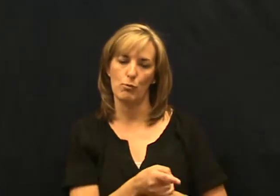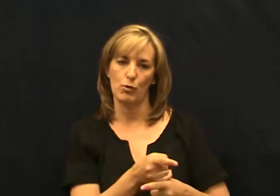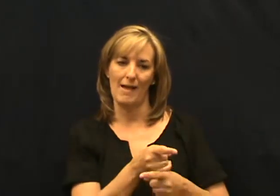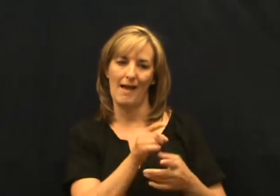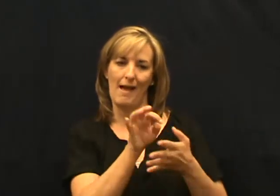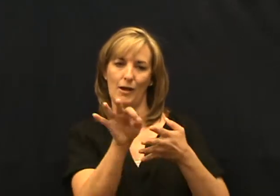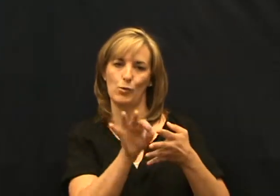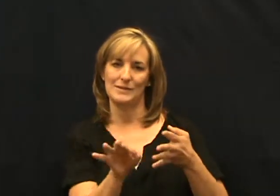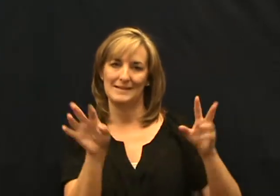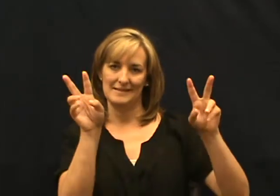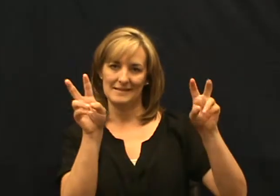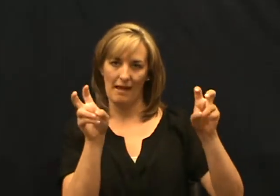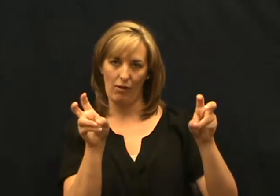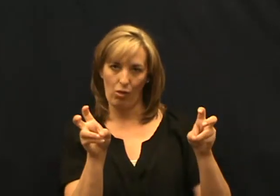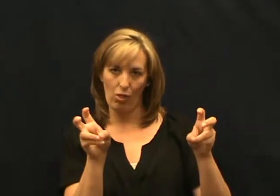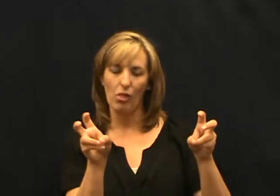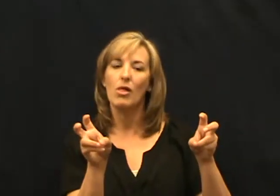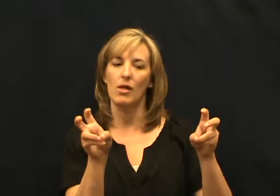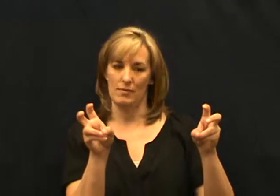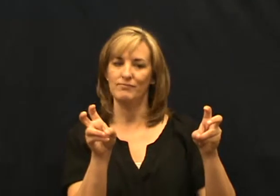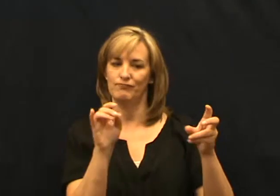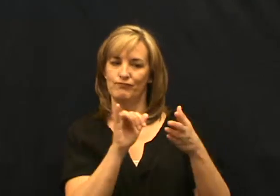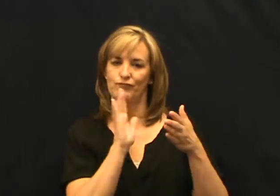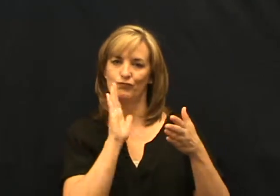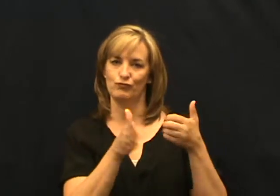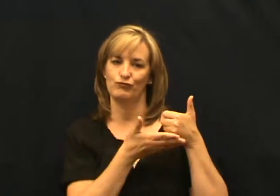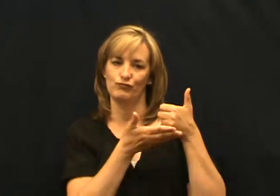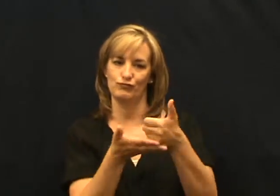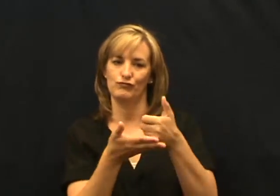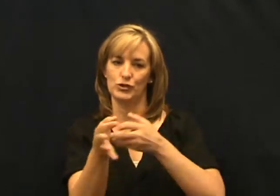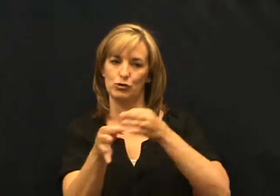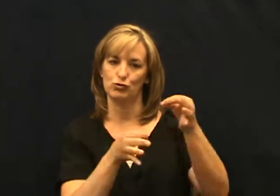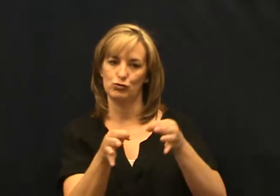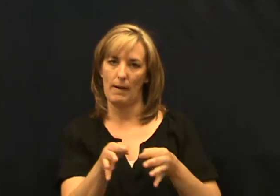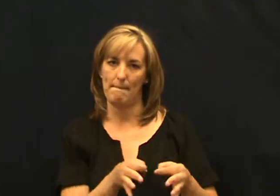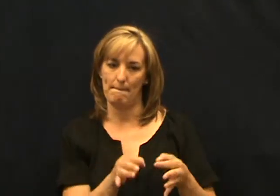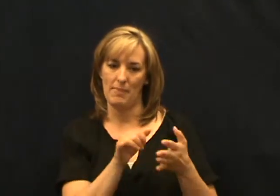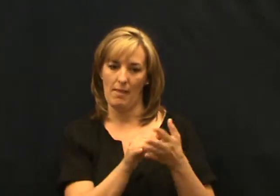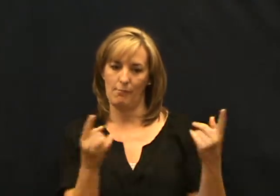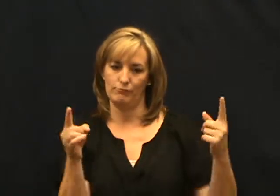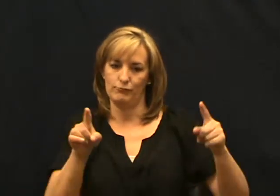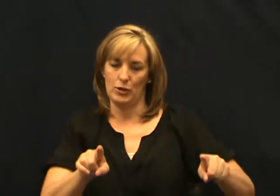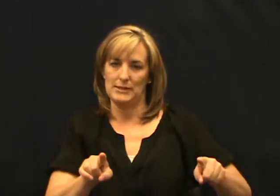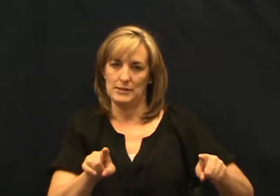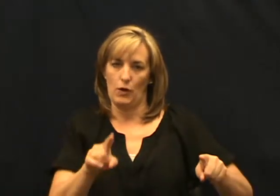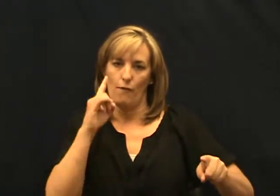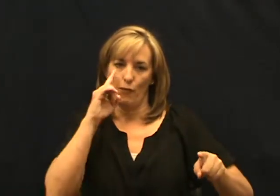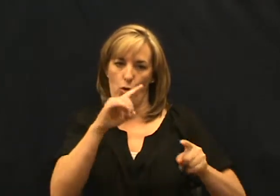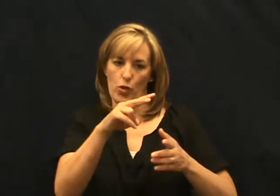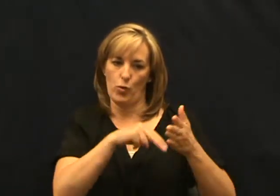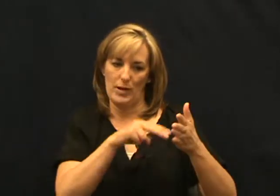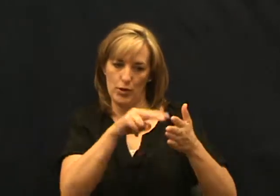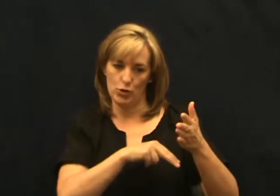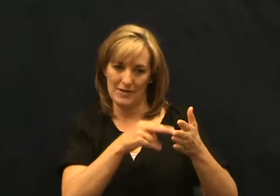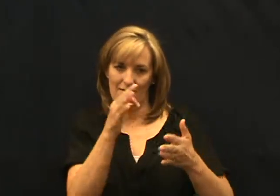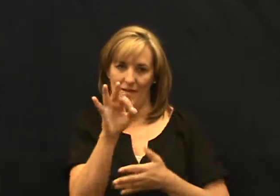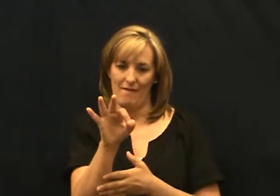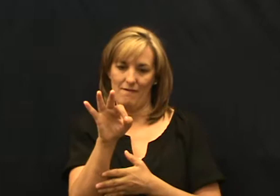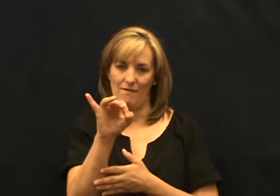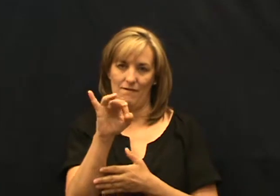us describe those transactions for the readers of the financial statements. An operating activity is